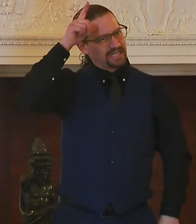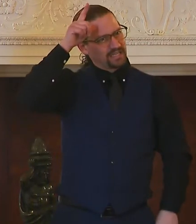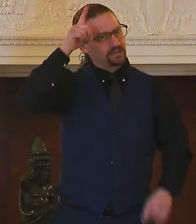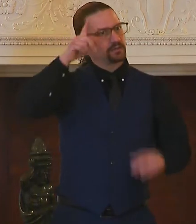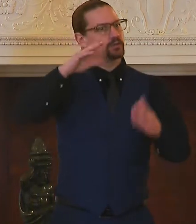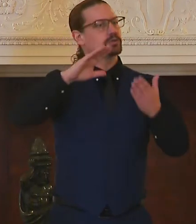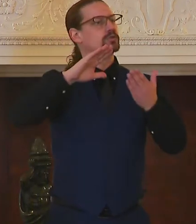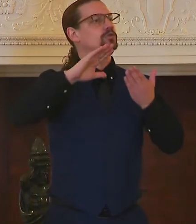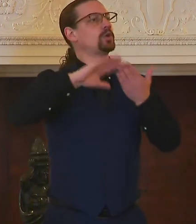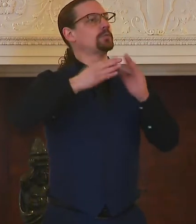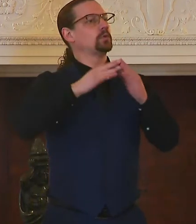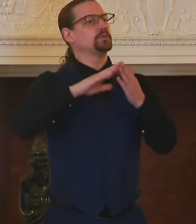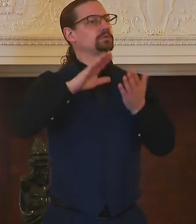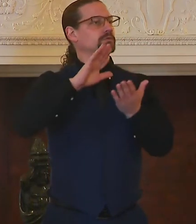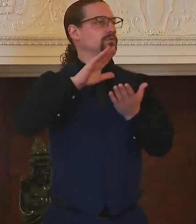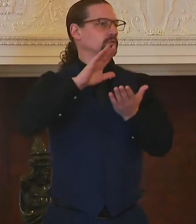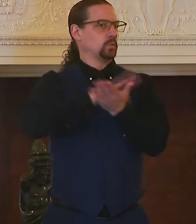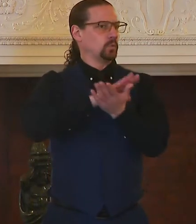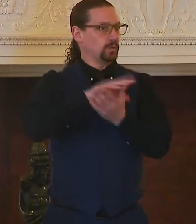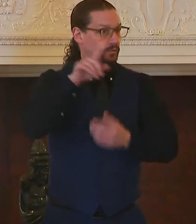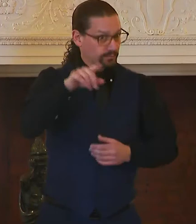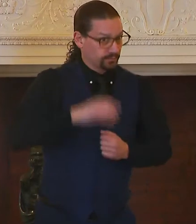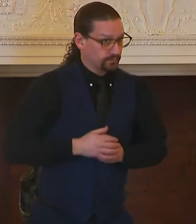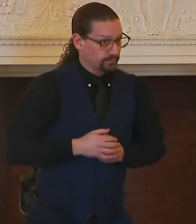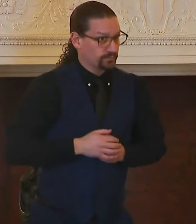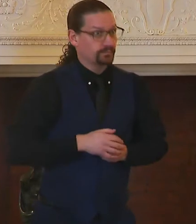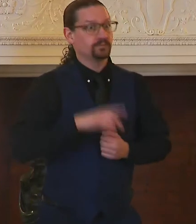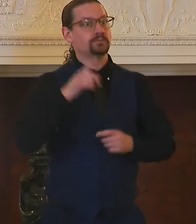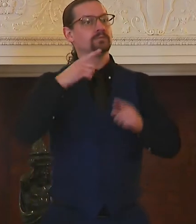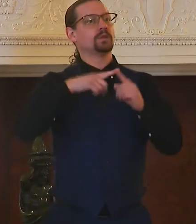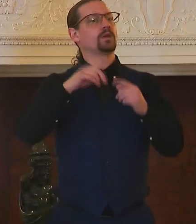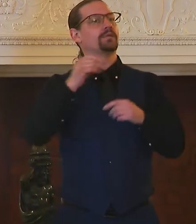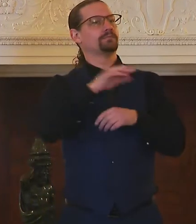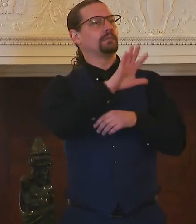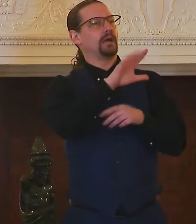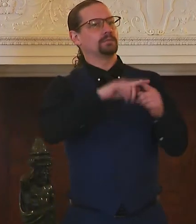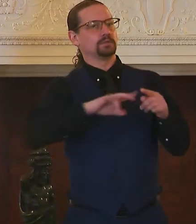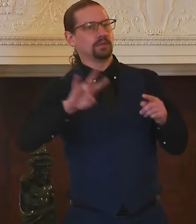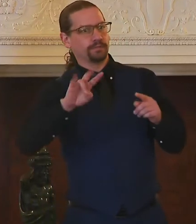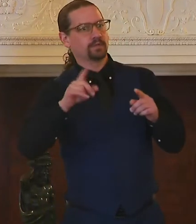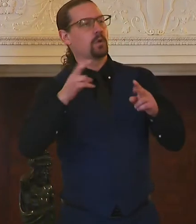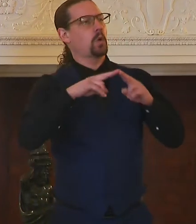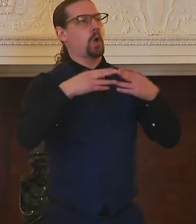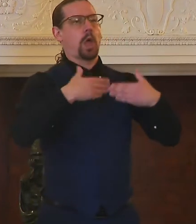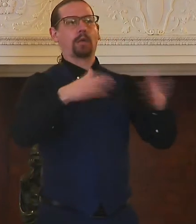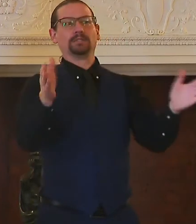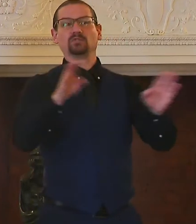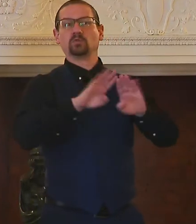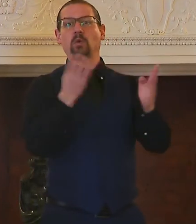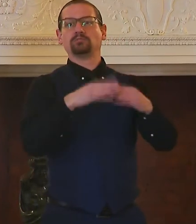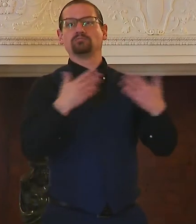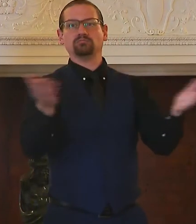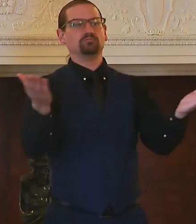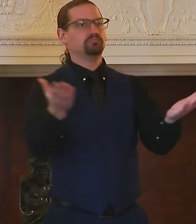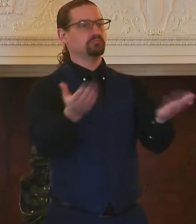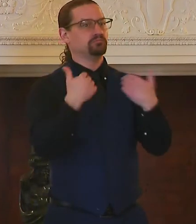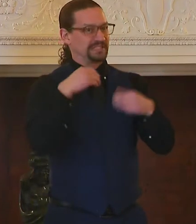from 5 to 7 p.m. at Open Doors in Providence, from 5 to 8